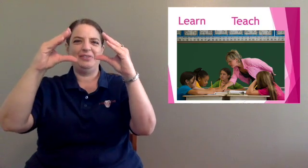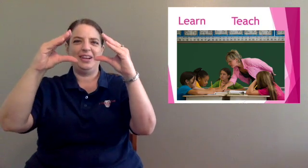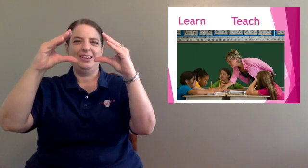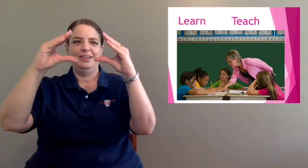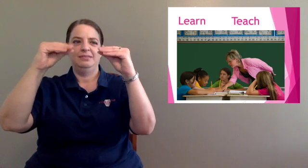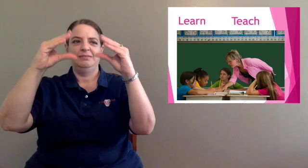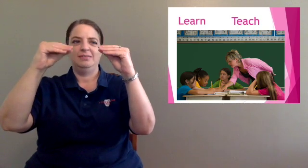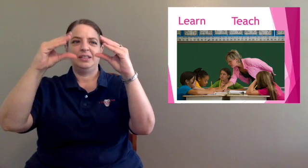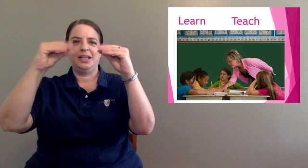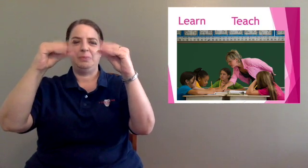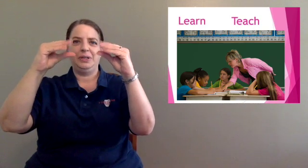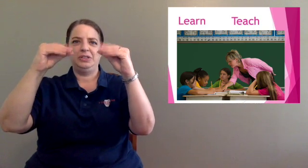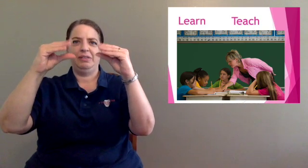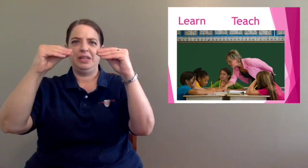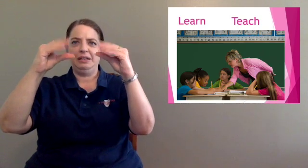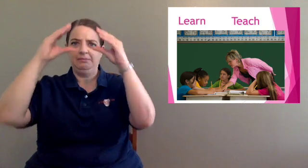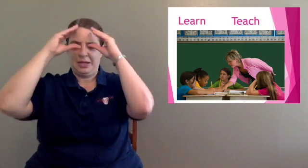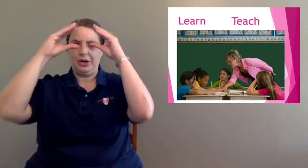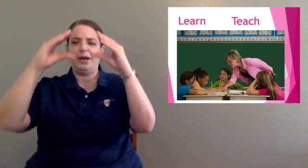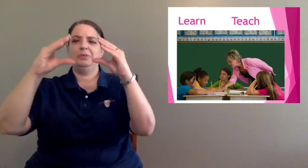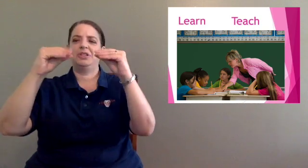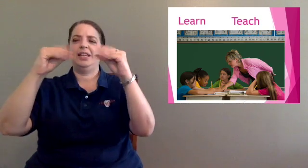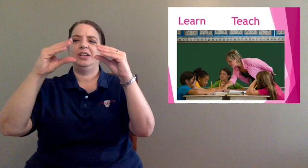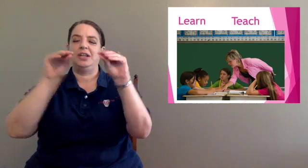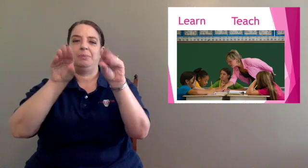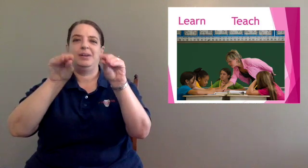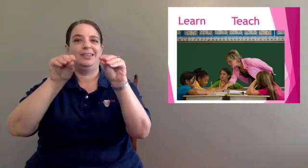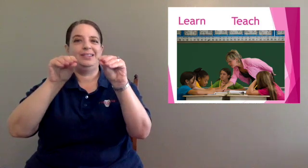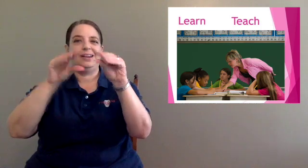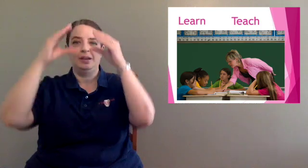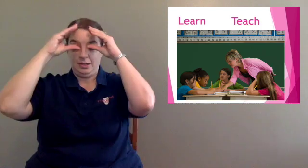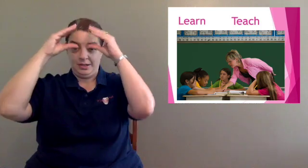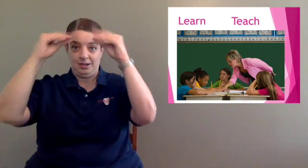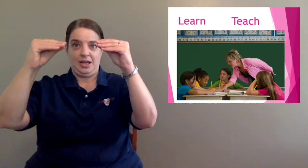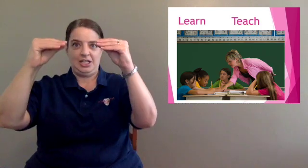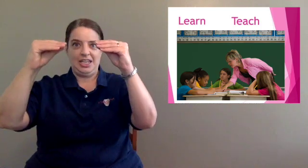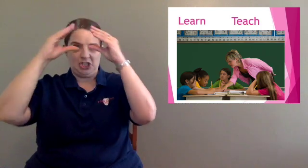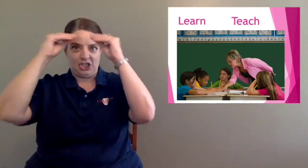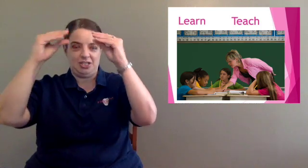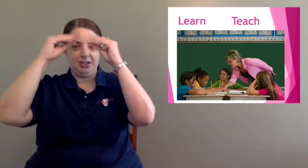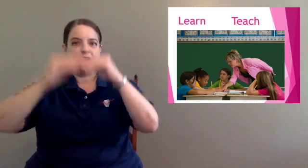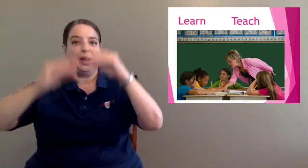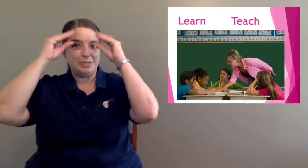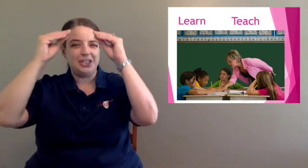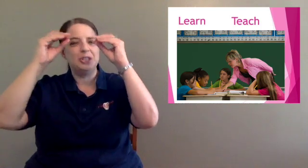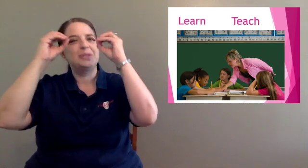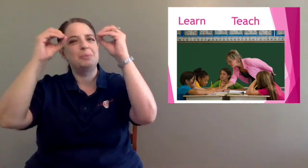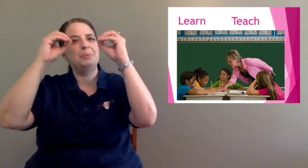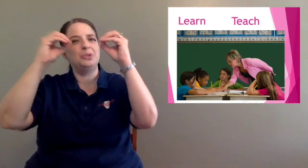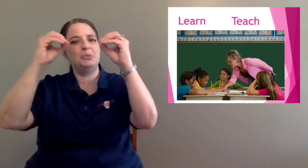a duck bill thing. I don't know what to call that handshake. Call it a duck. Teach. So I'm teaching you. Some people do it more with